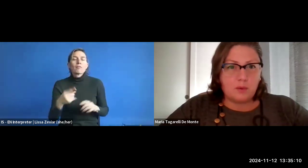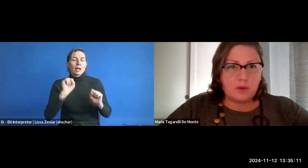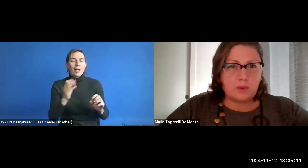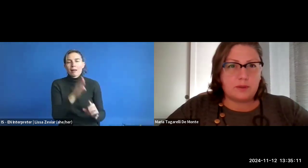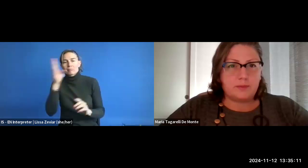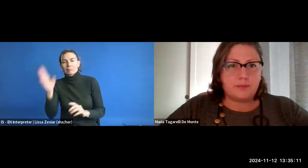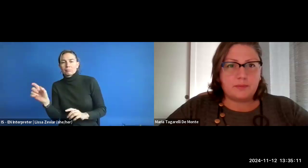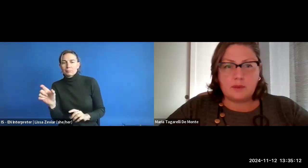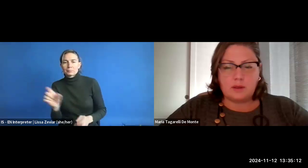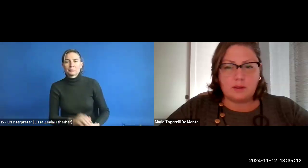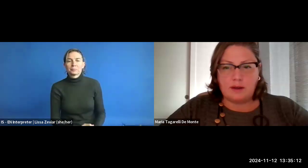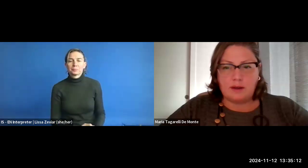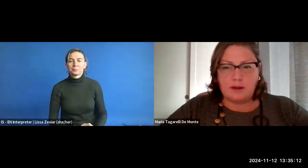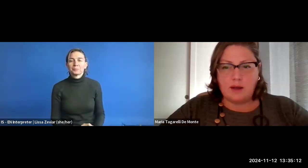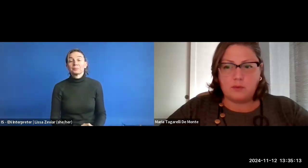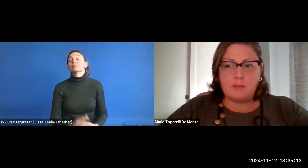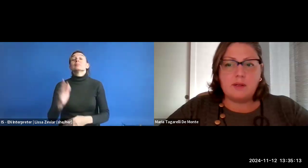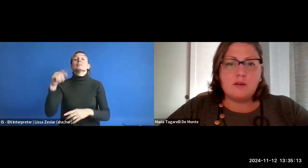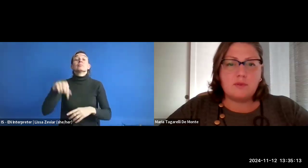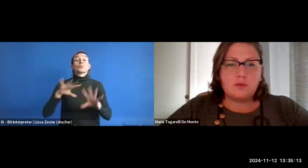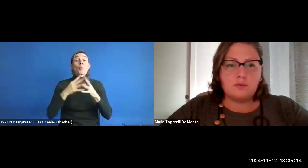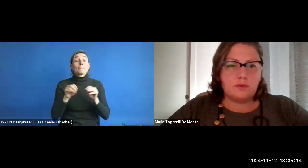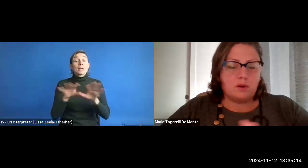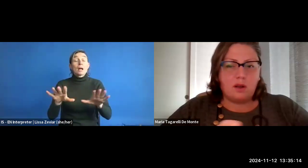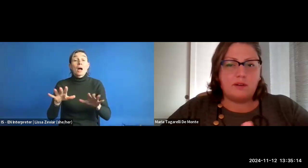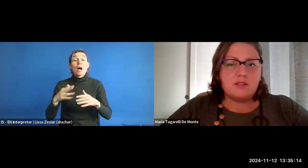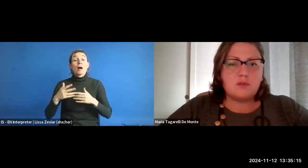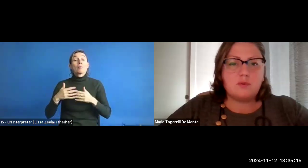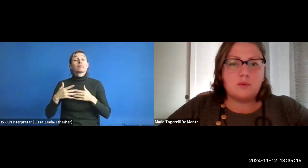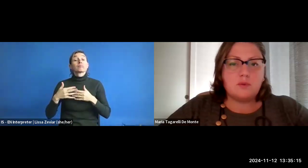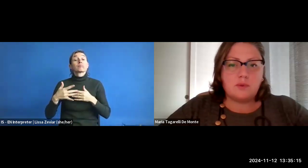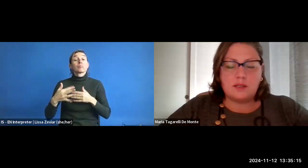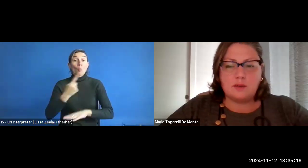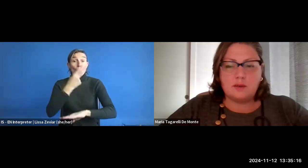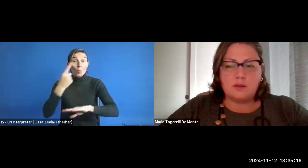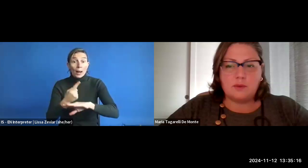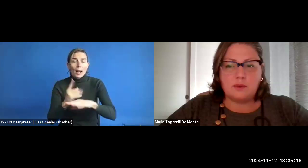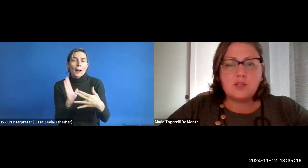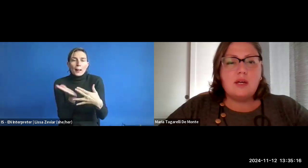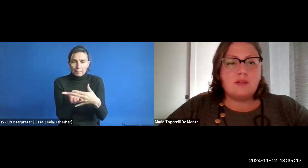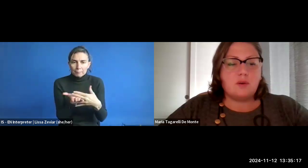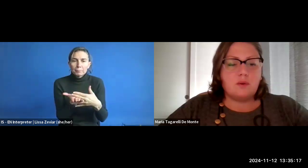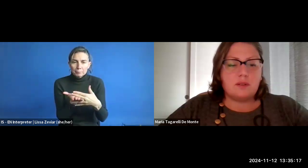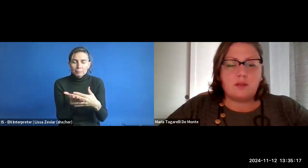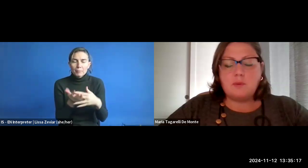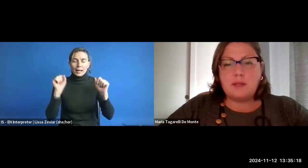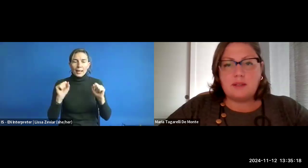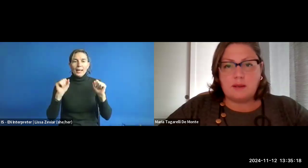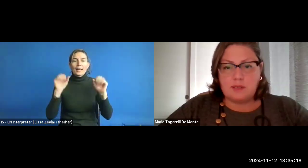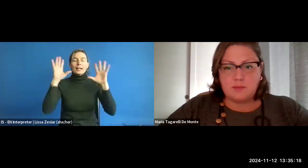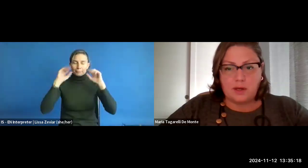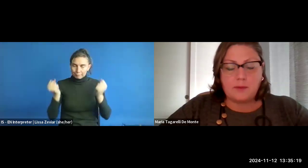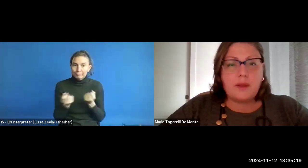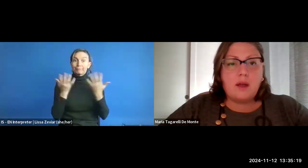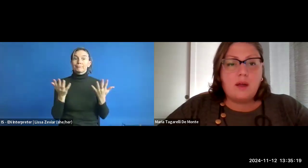about 1 hour time of the webinar, so for all of us to rearrange. So that